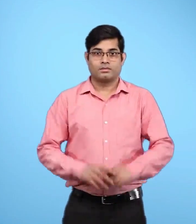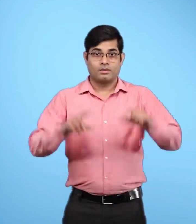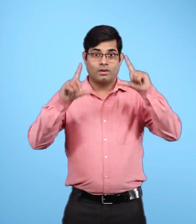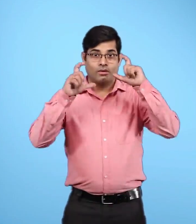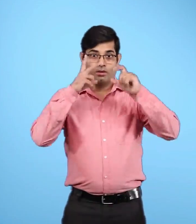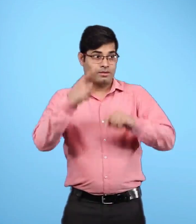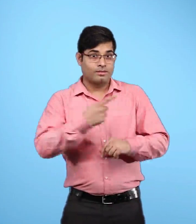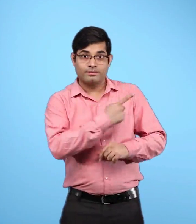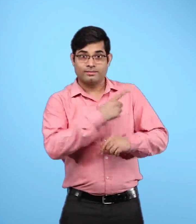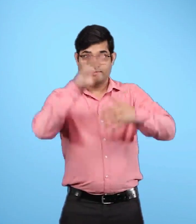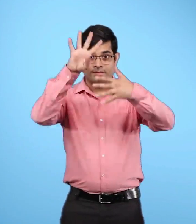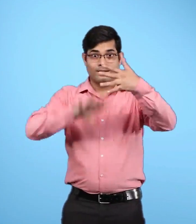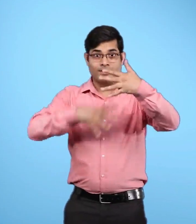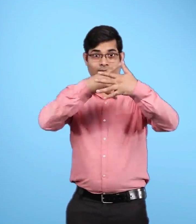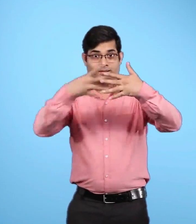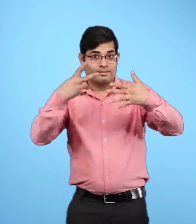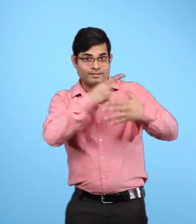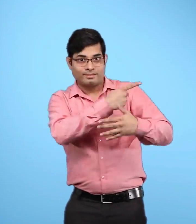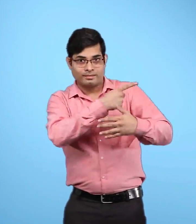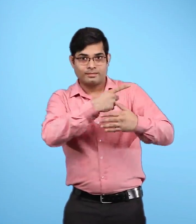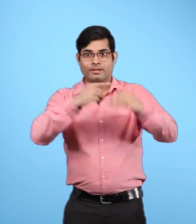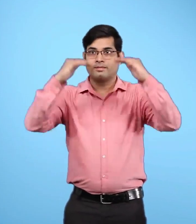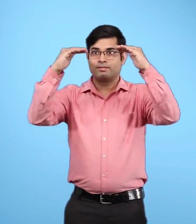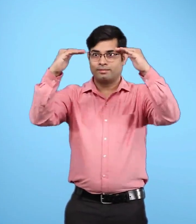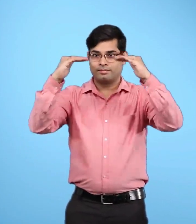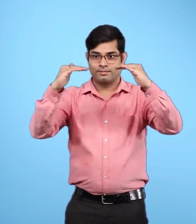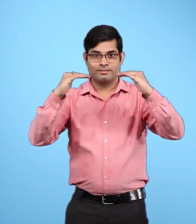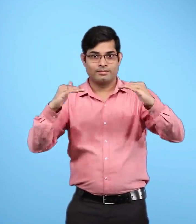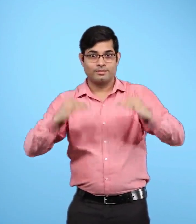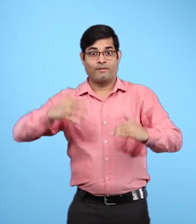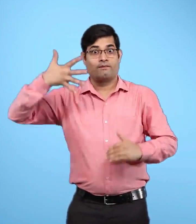There is a table with 2 columns and 5 rows.